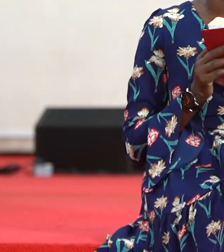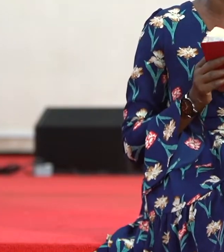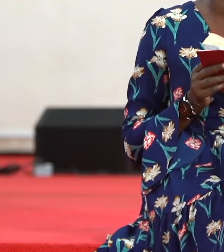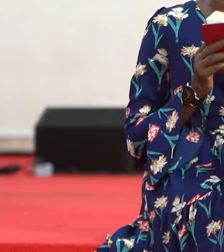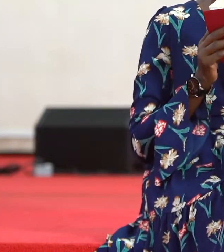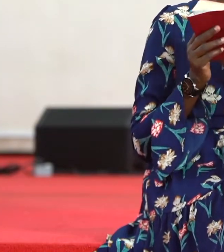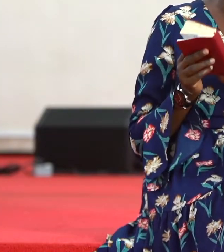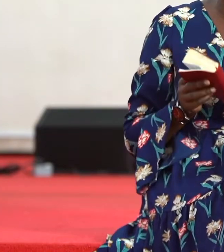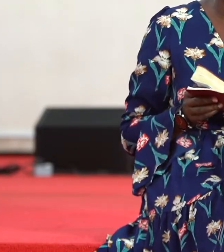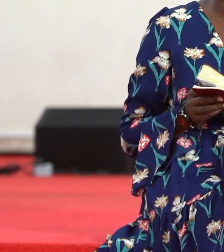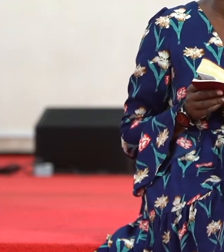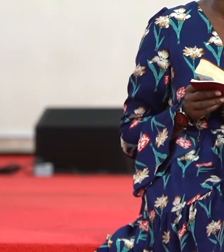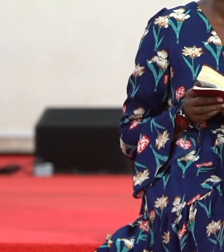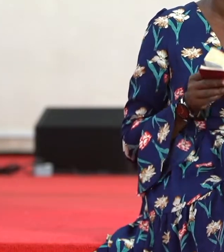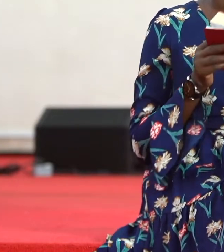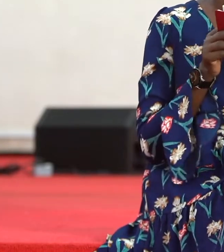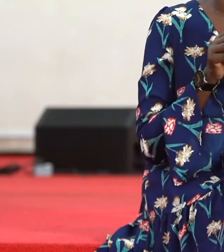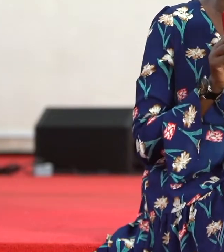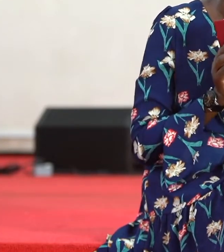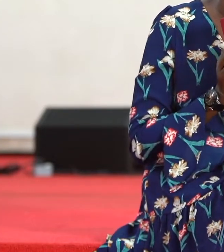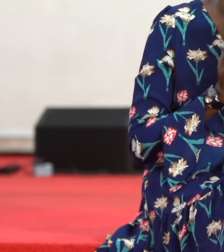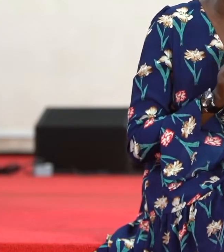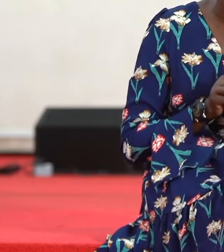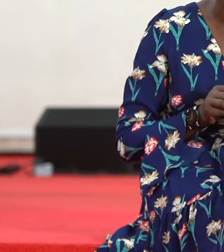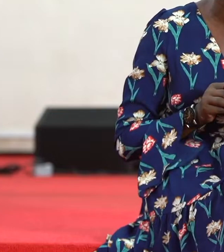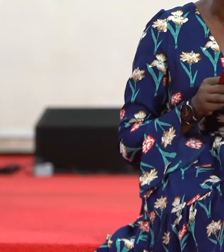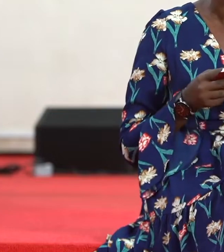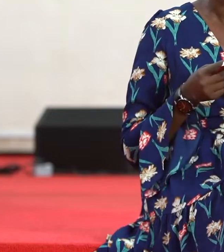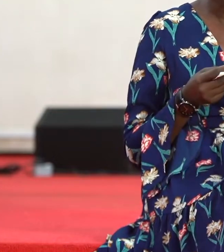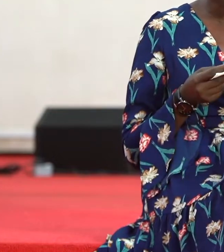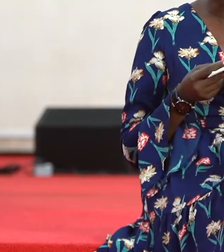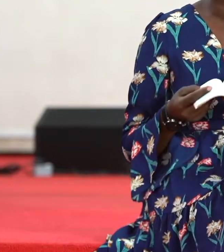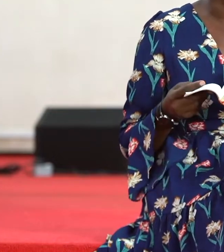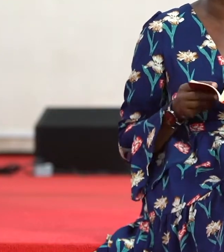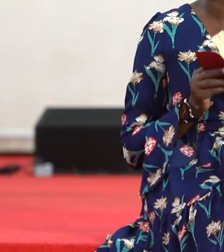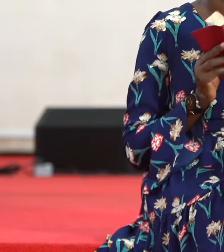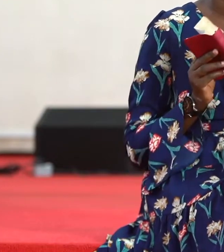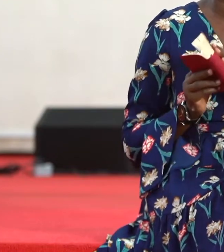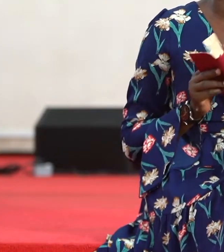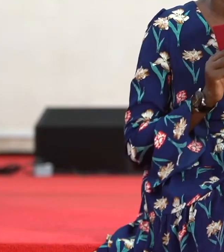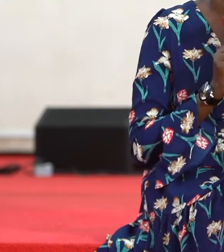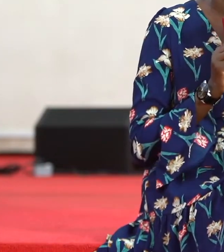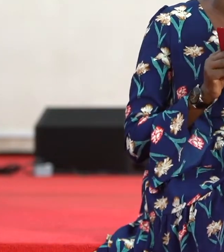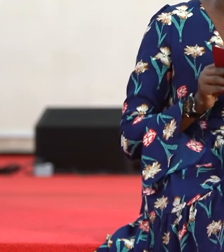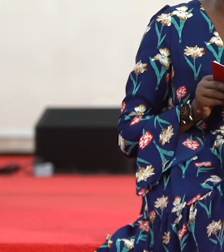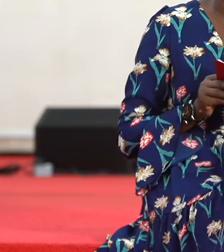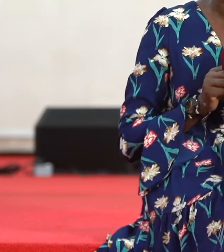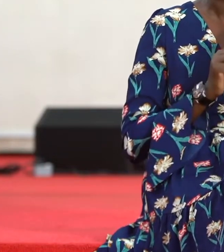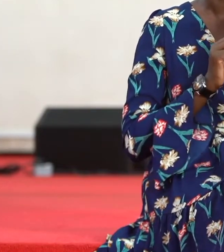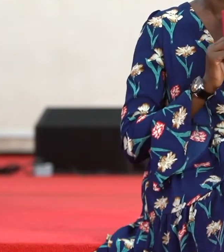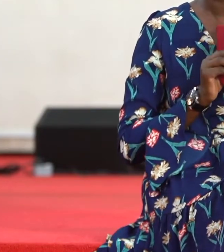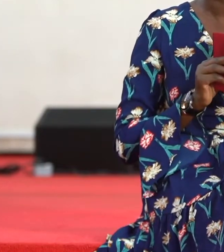God revealed his will, and it was written by men who were inspired by the Holy